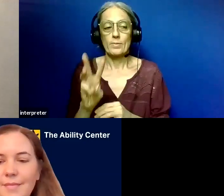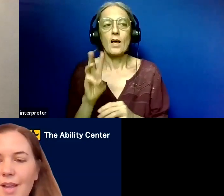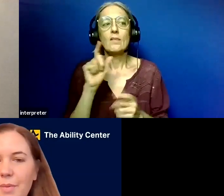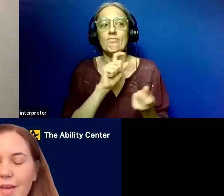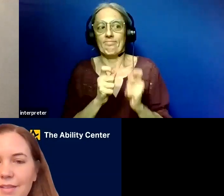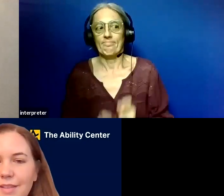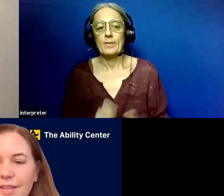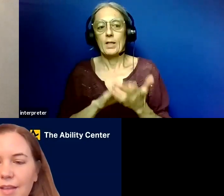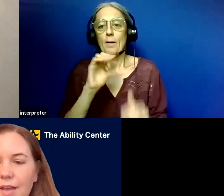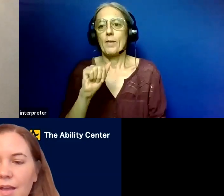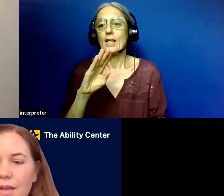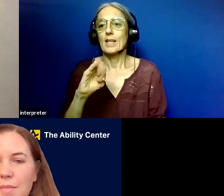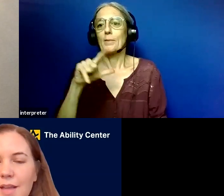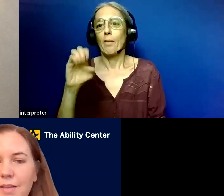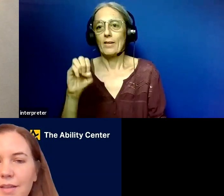All right.